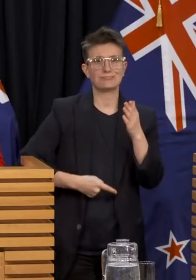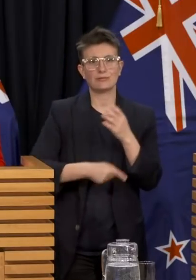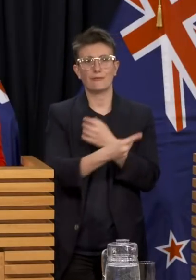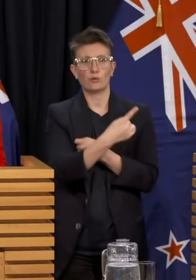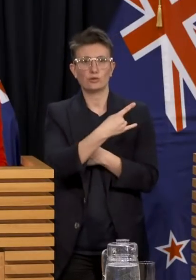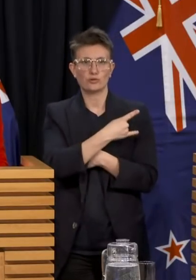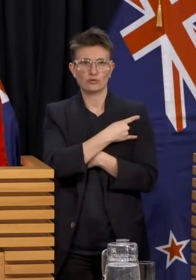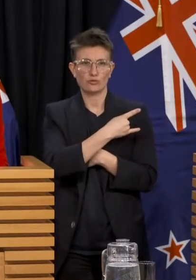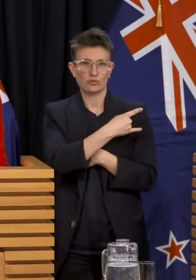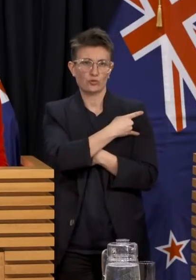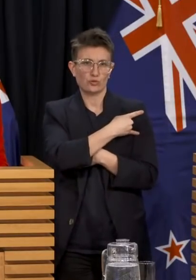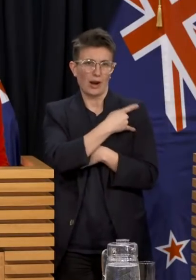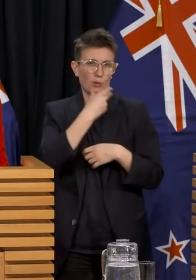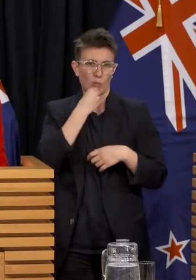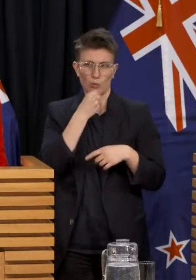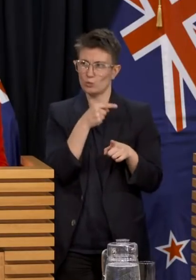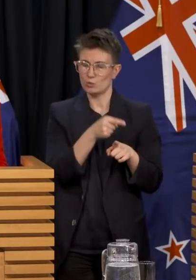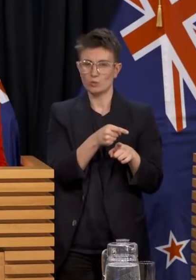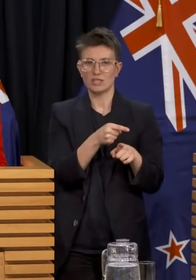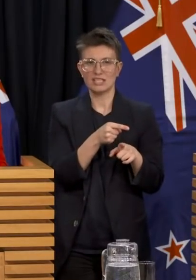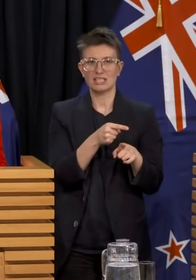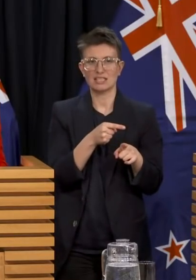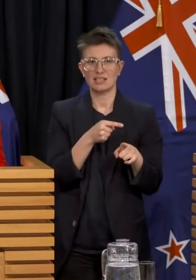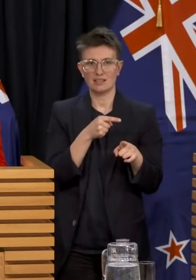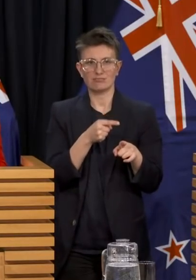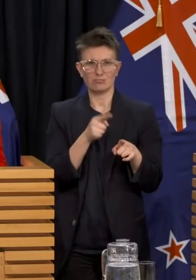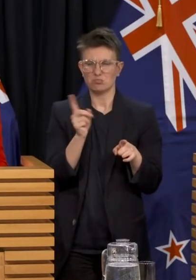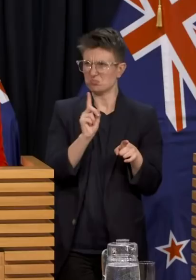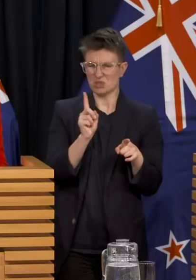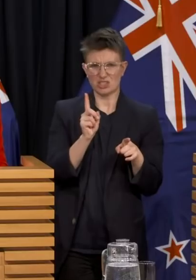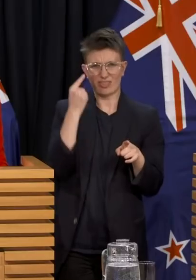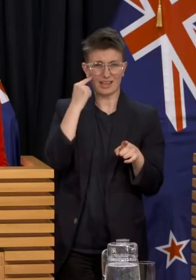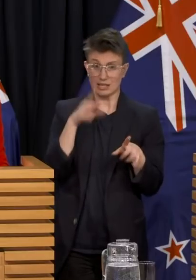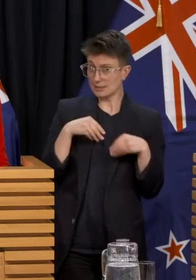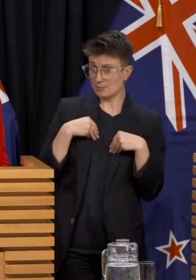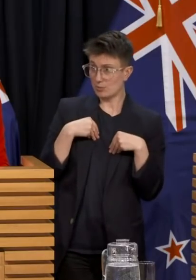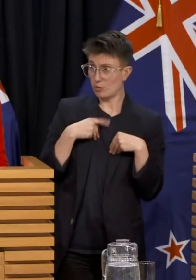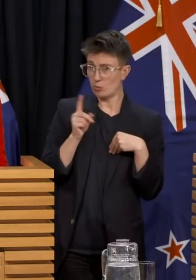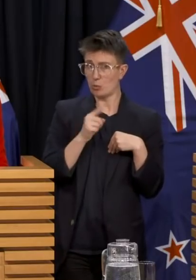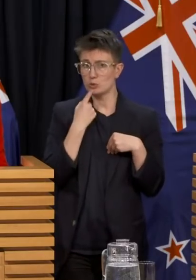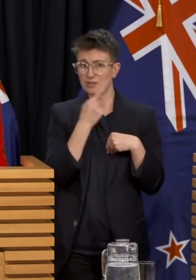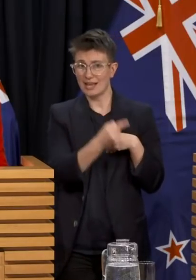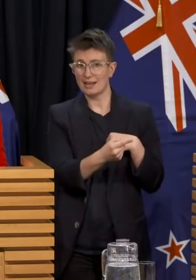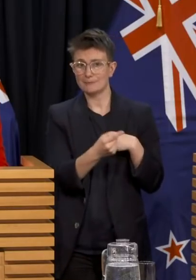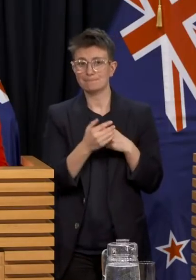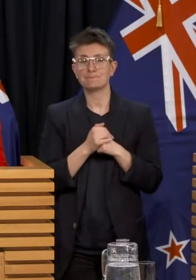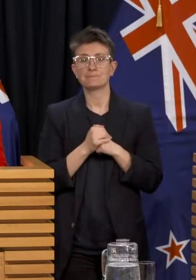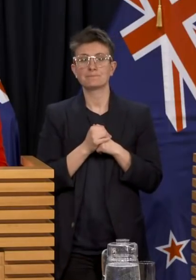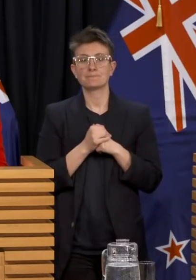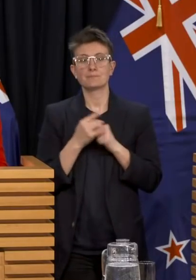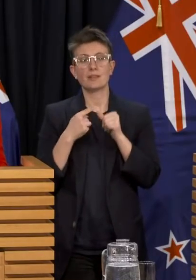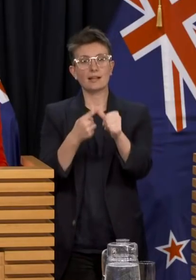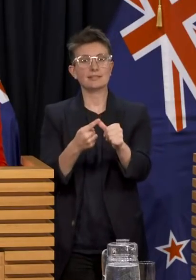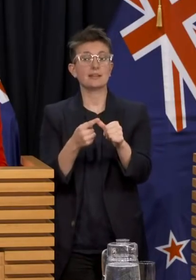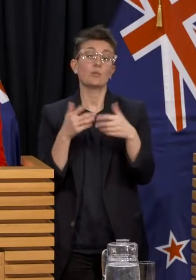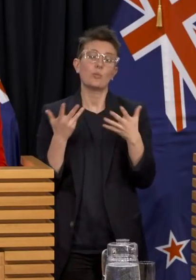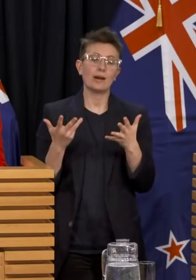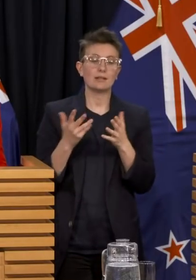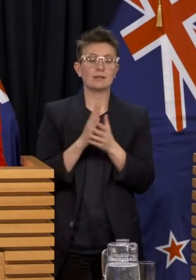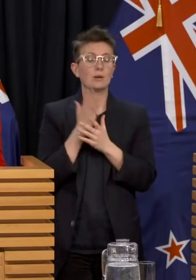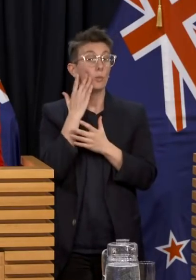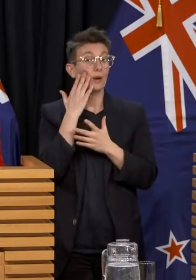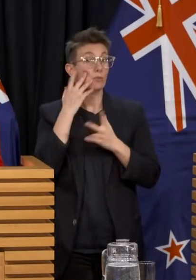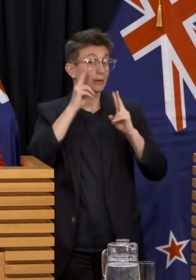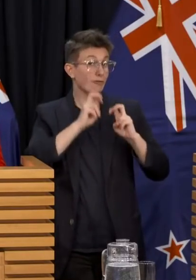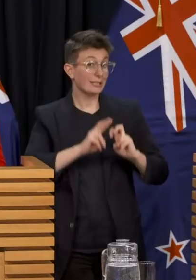raised when we dug into it, actually the number of cases there were very, very small. My recollection is far